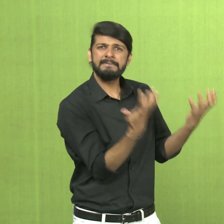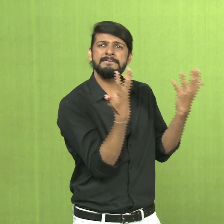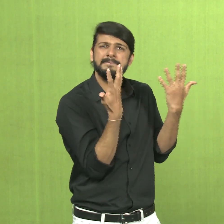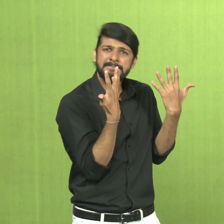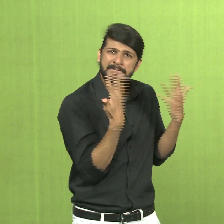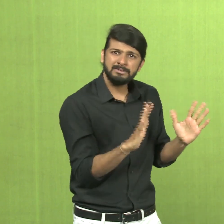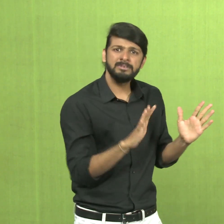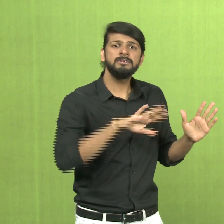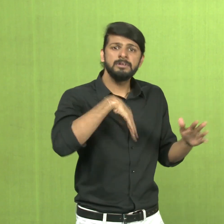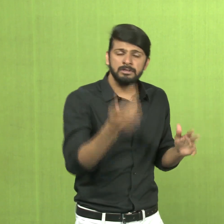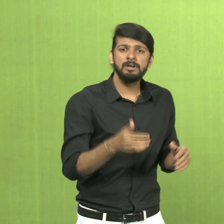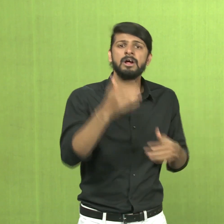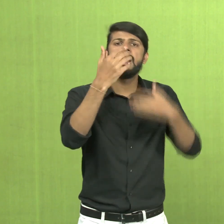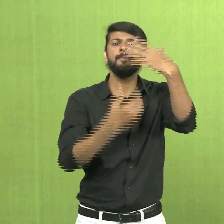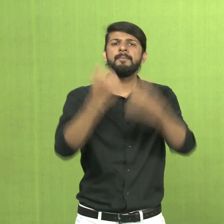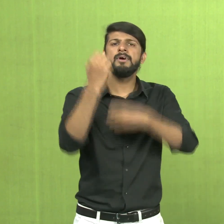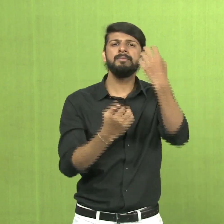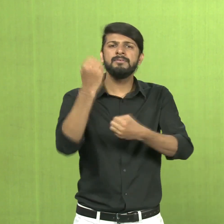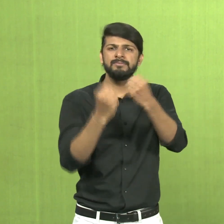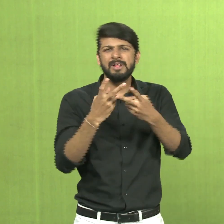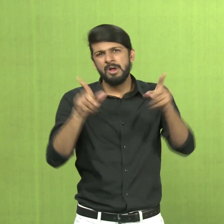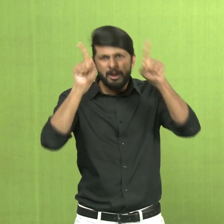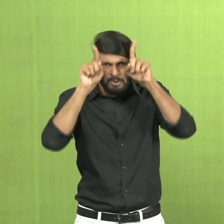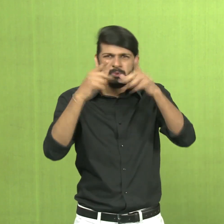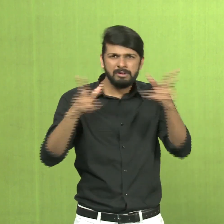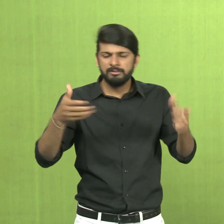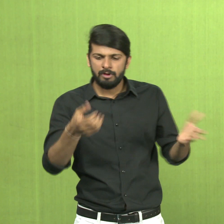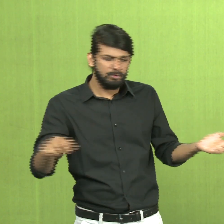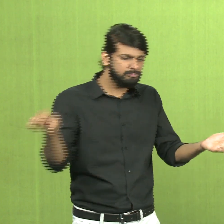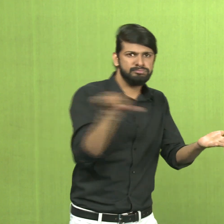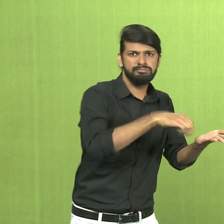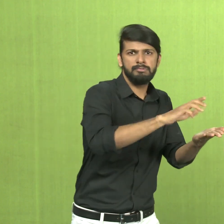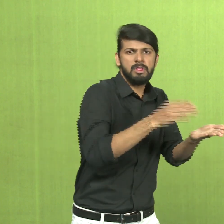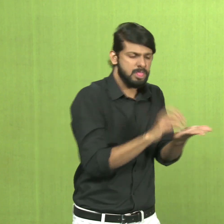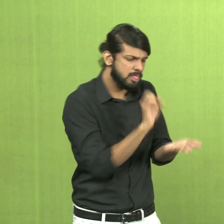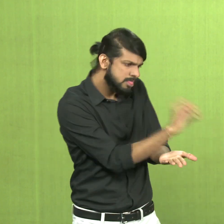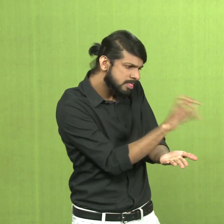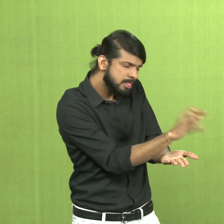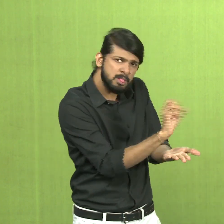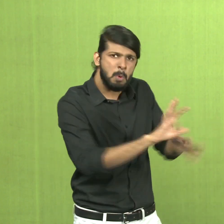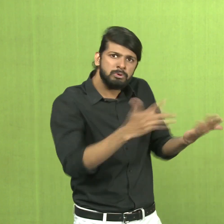water. Then again the fabric is dried, then treated with milk.